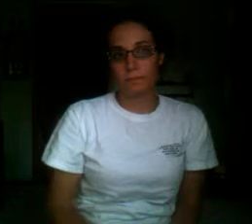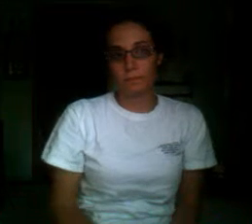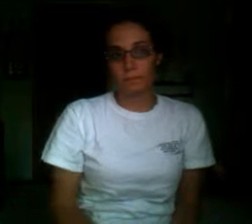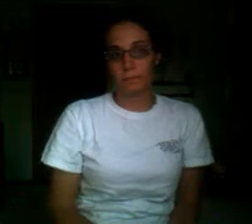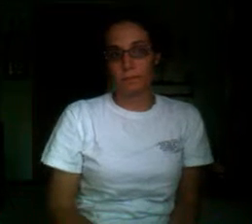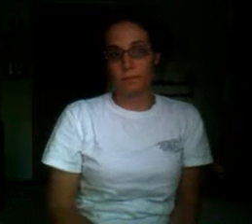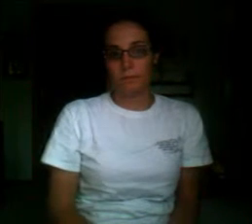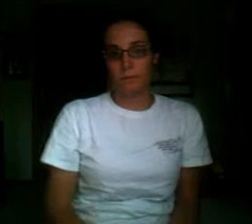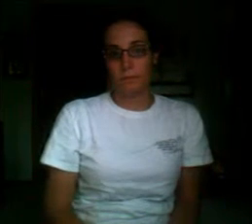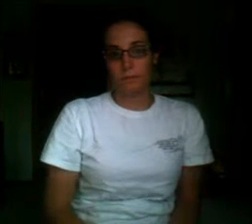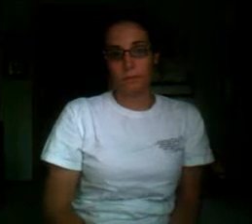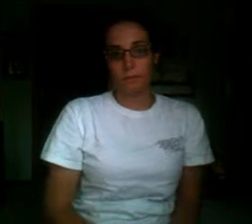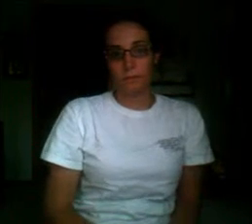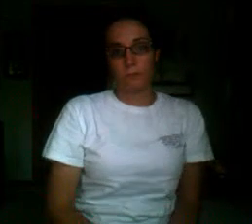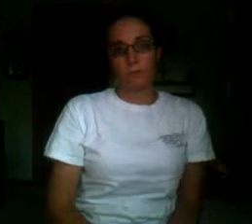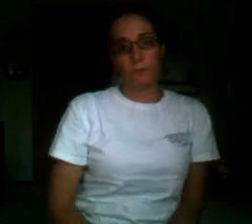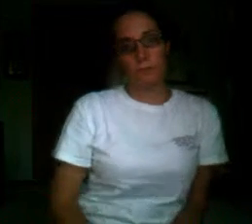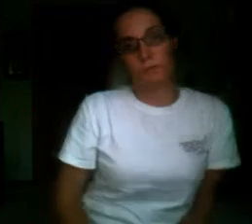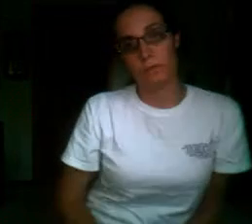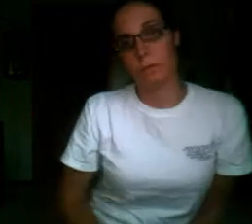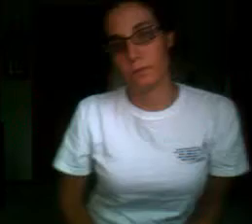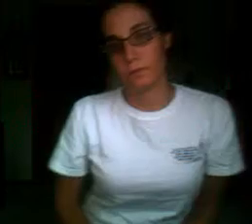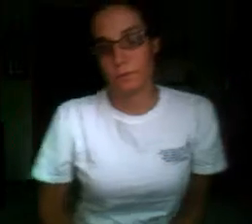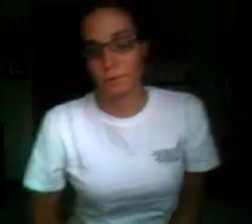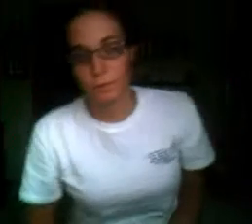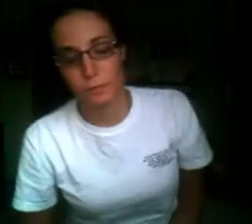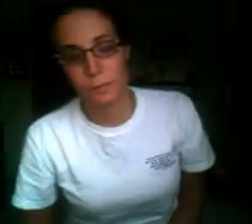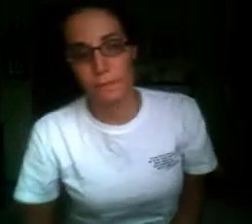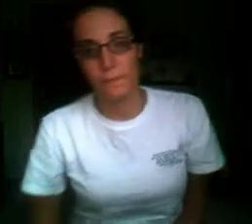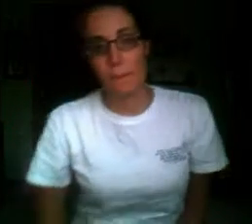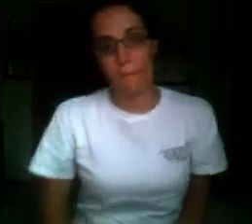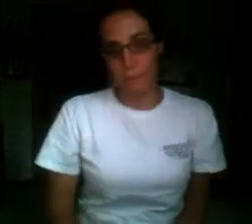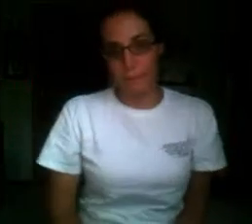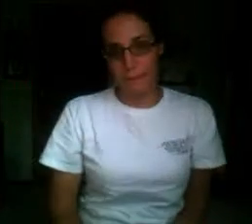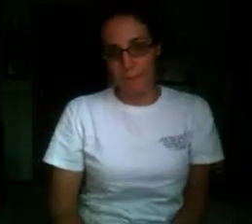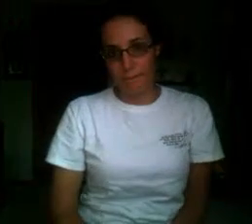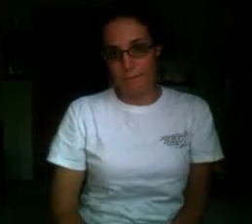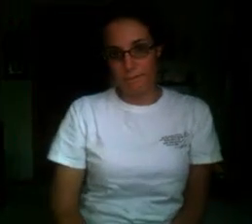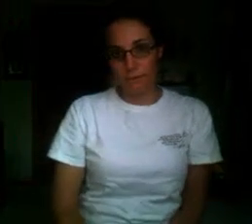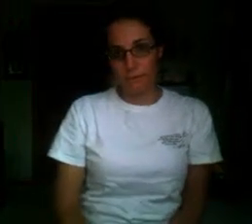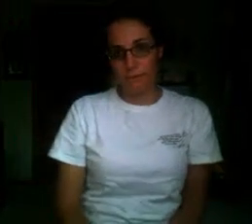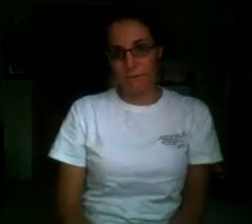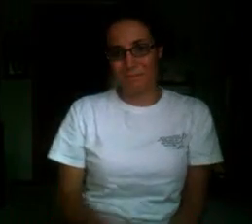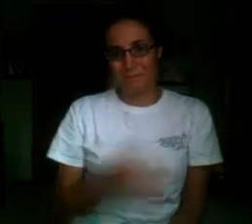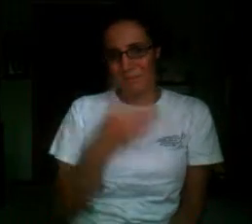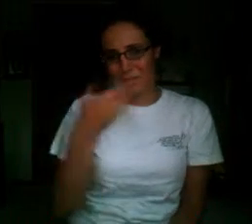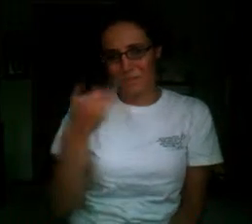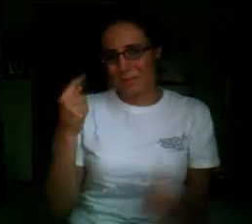presents The Long Winter by Laura Ingalls Wilder, read by Cherry Jones.